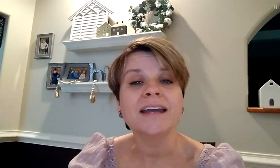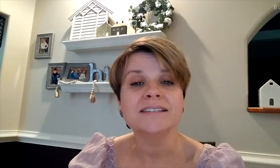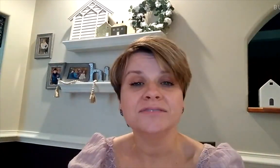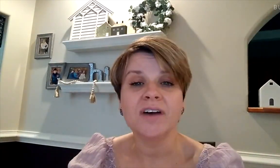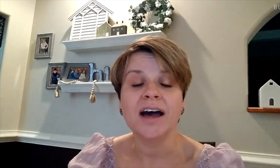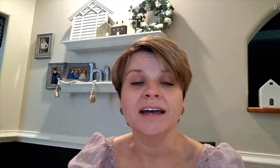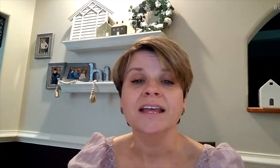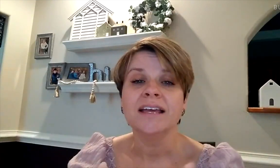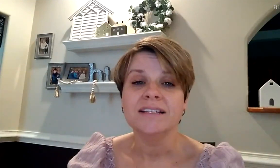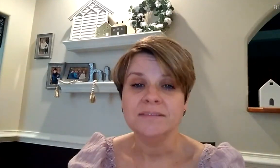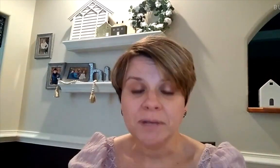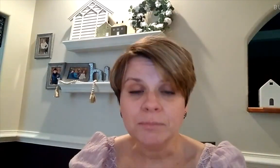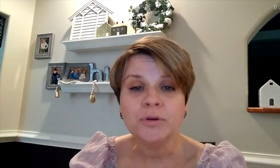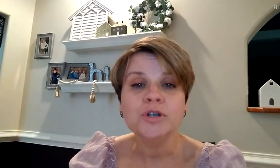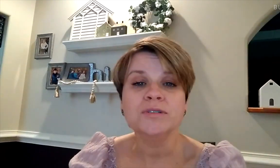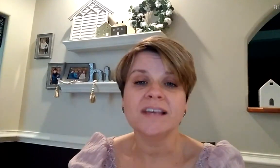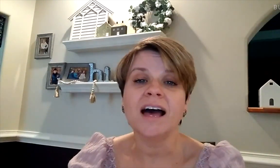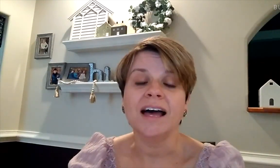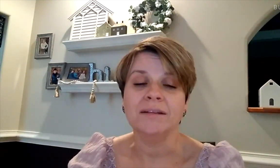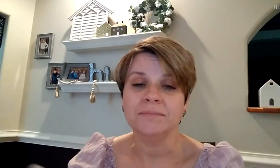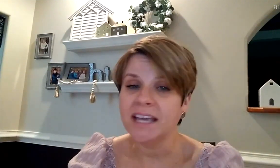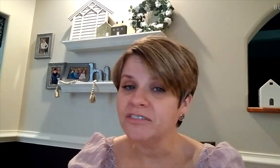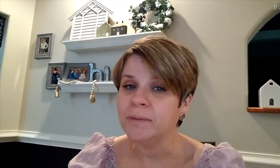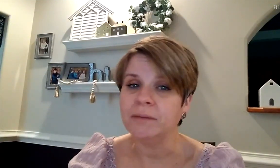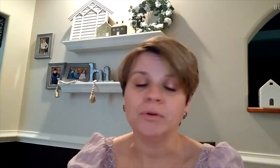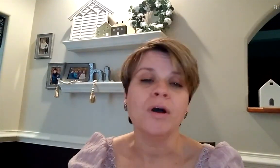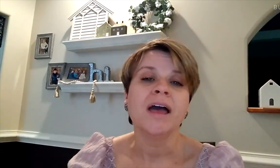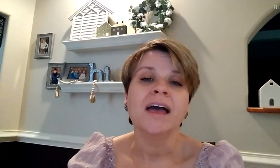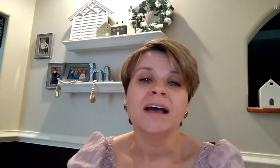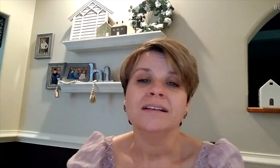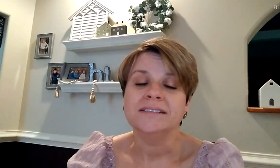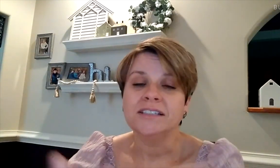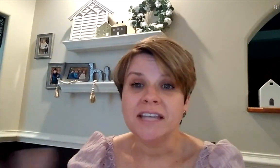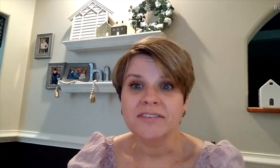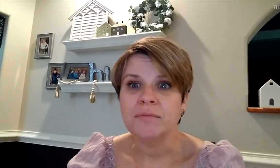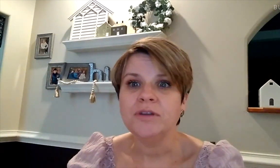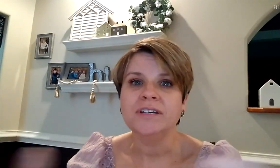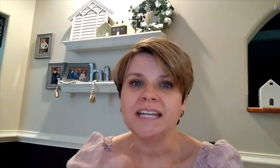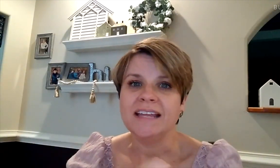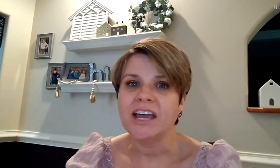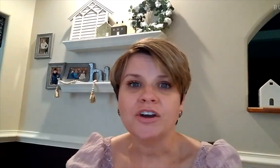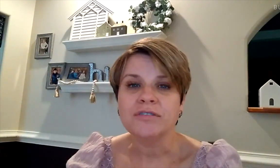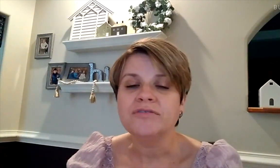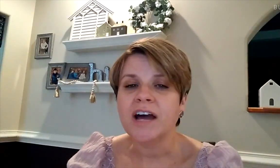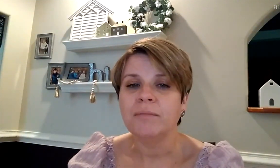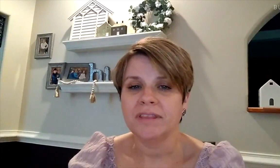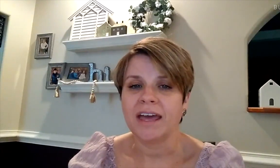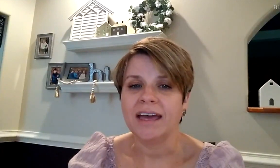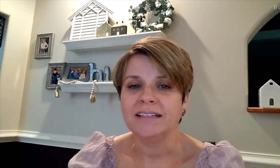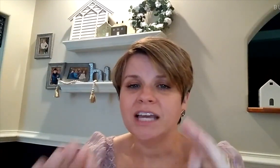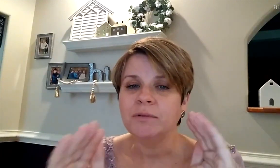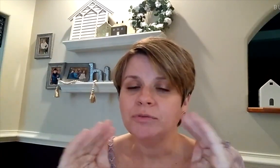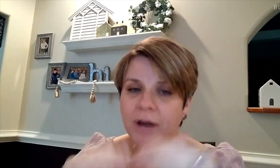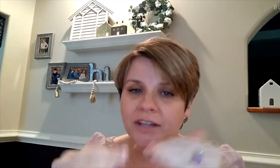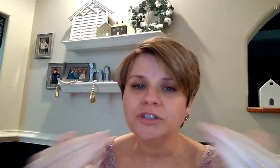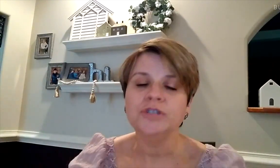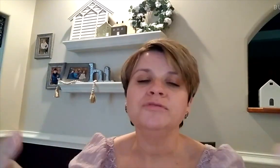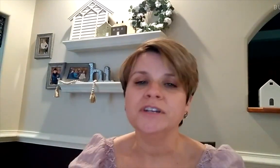is fine. People who sign, deaf people, the deaf community, they are fine with that. They would rather you